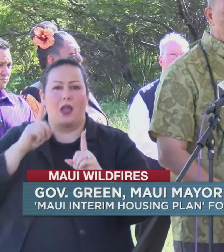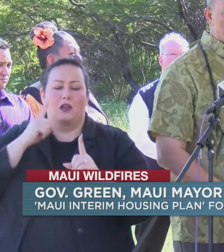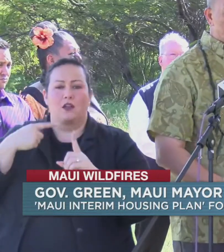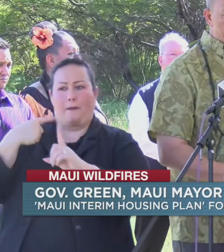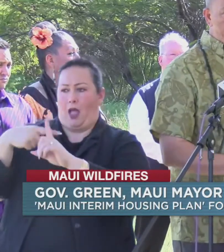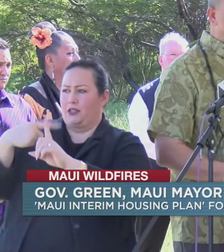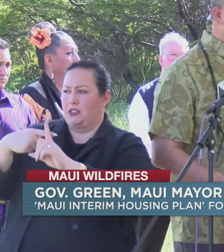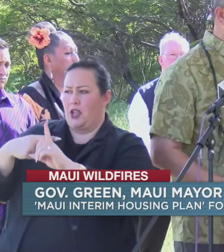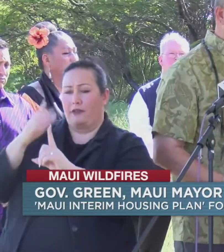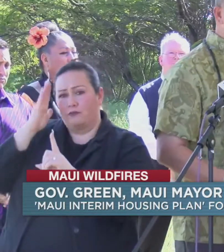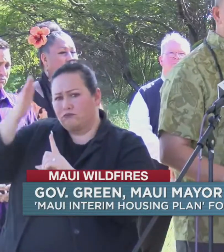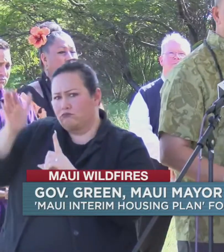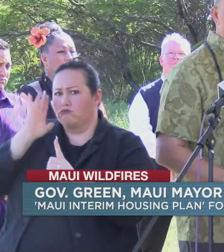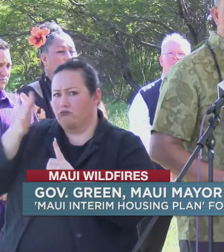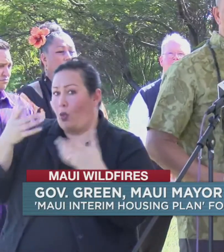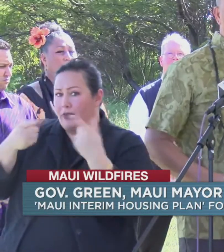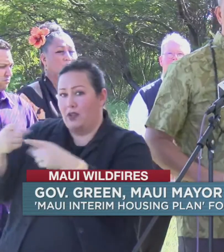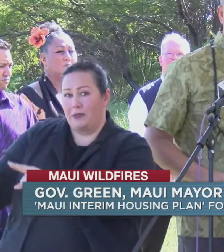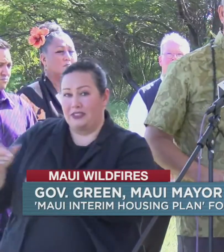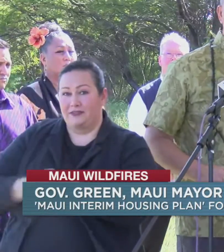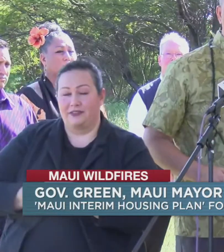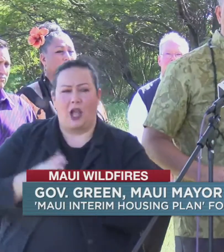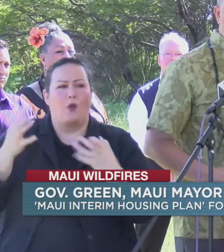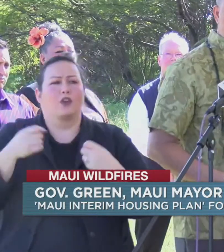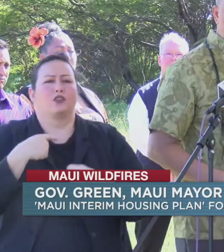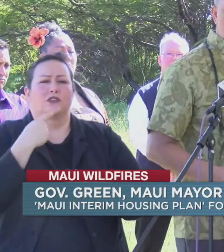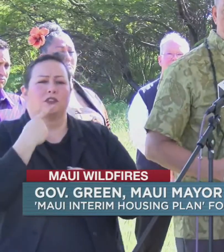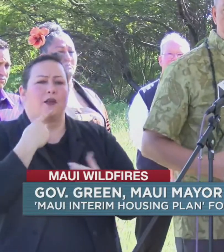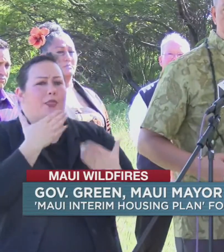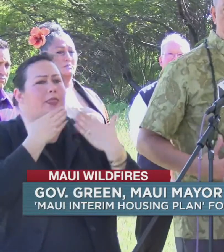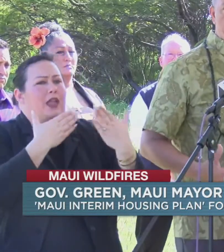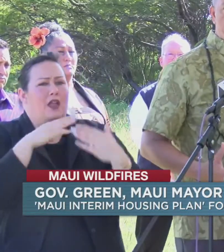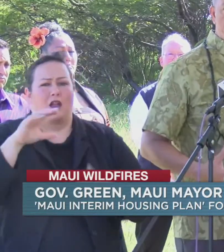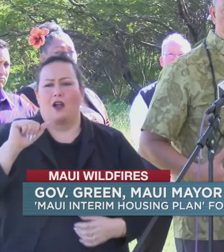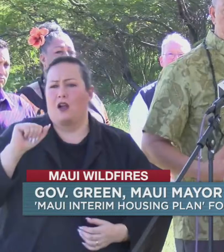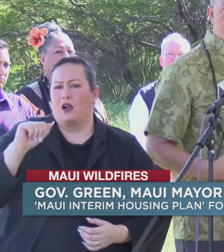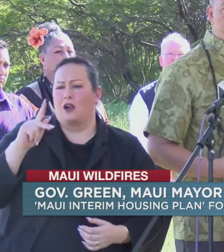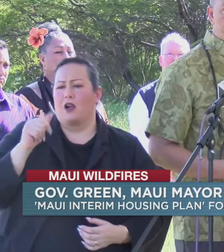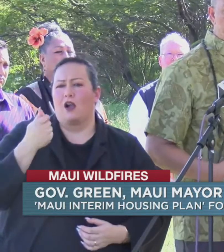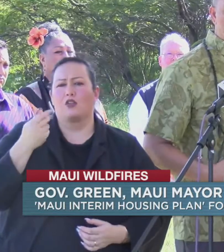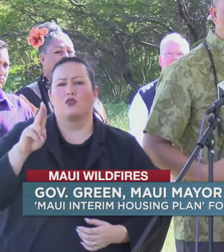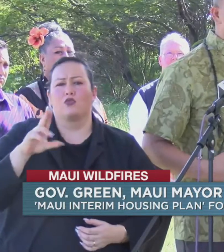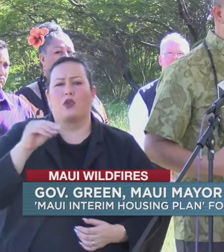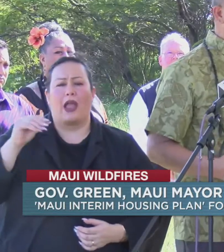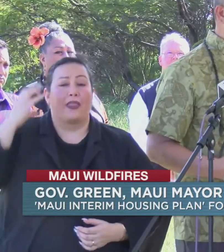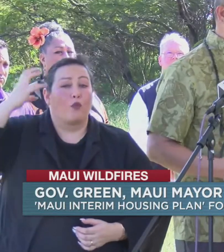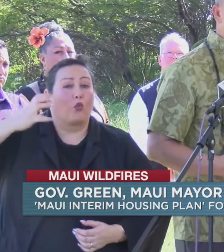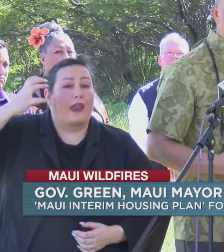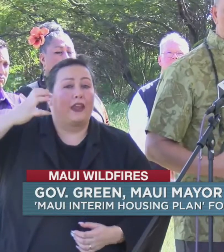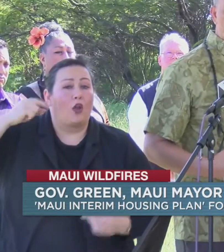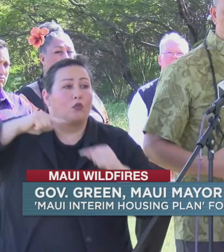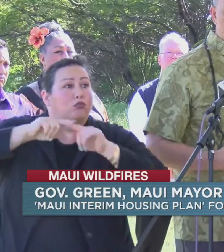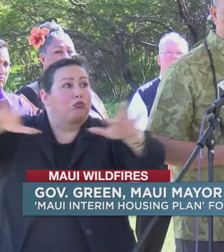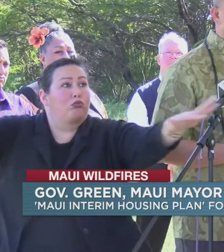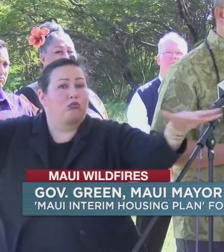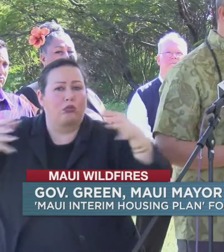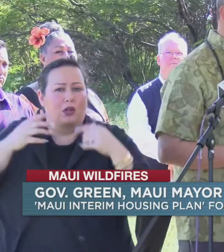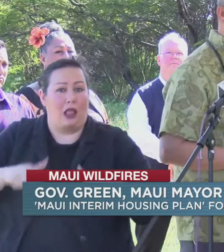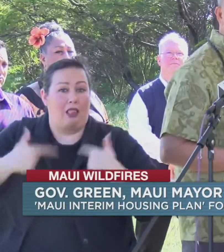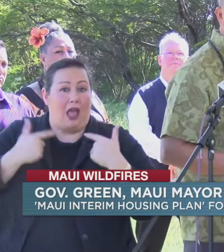and we're excited and take questions. I did want to say something. I did want to thank Akaku and the radio stations that are putting this out live right now for